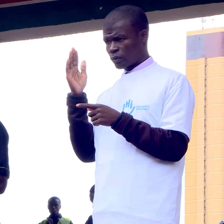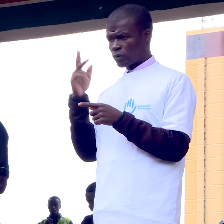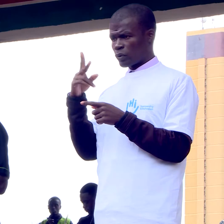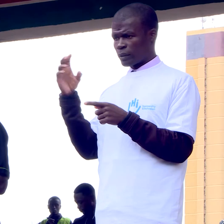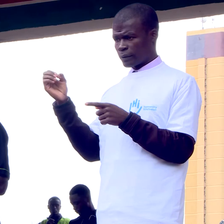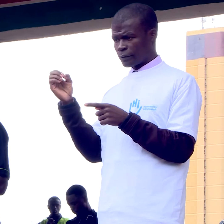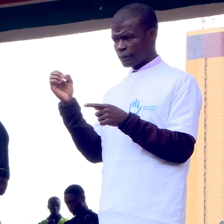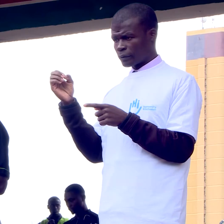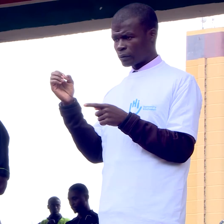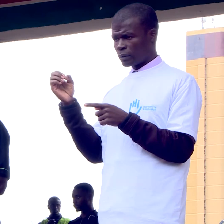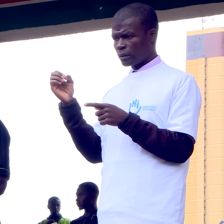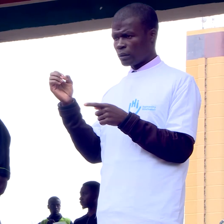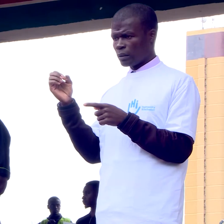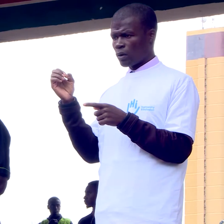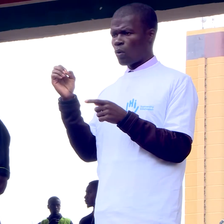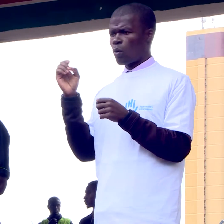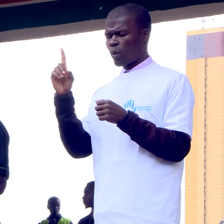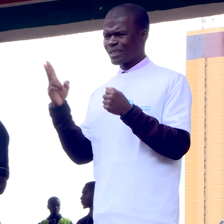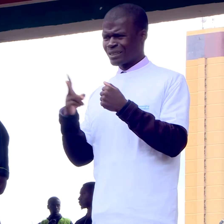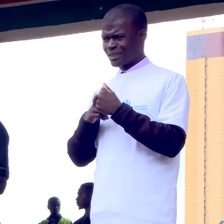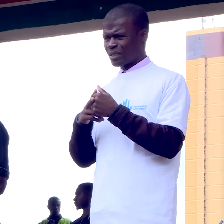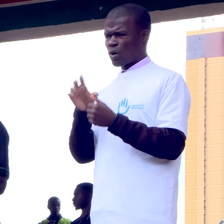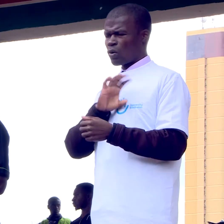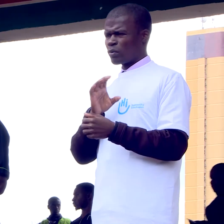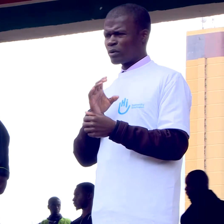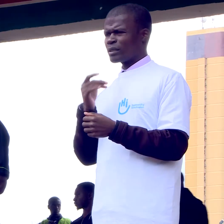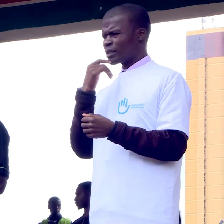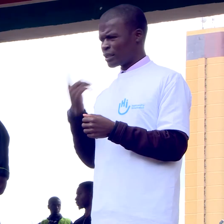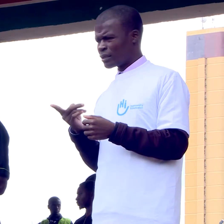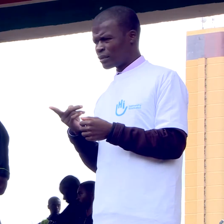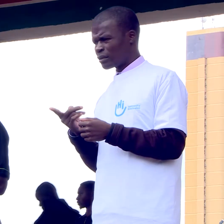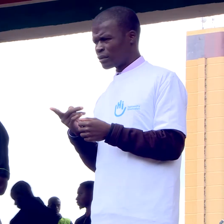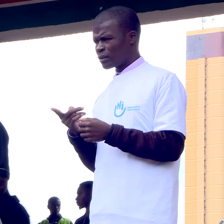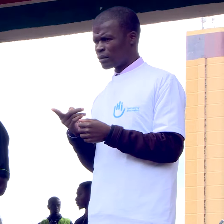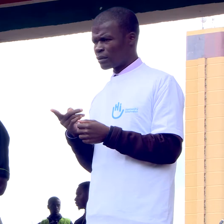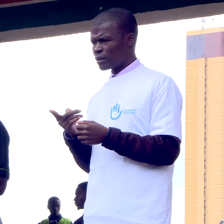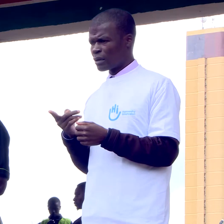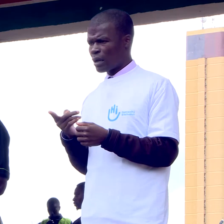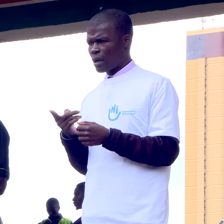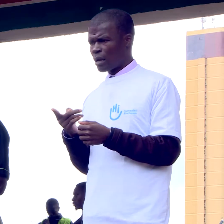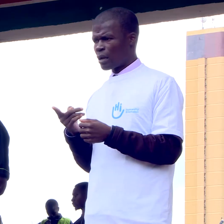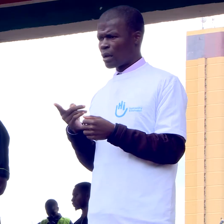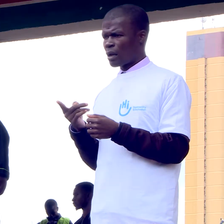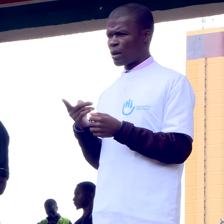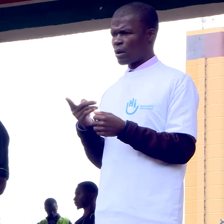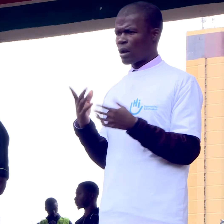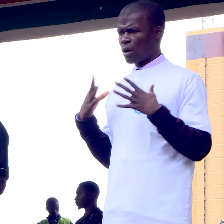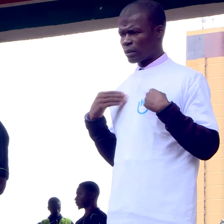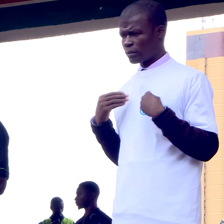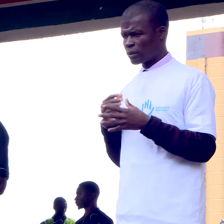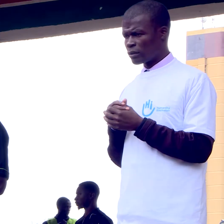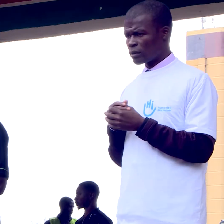In a bid to address this issue, the Commission has proposed various ways to reduce the cost of